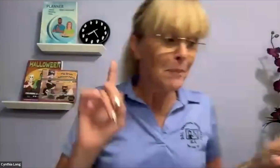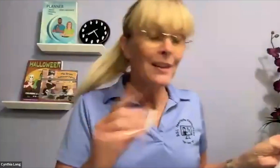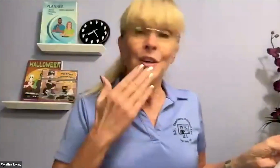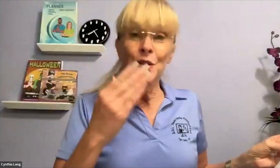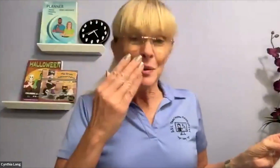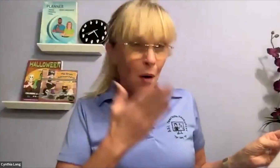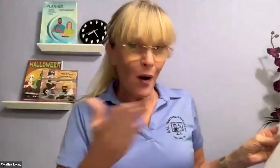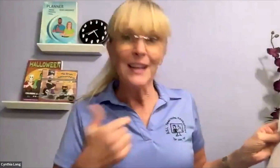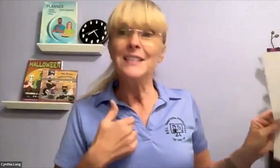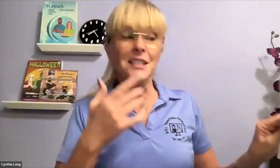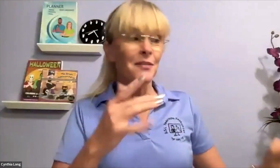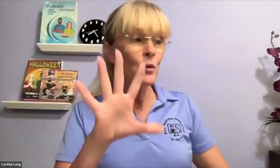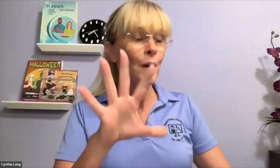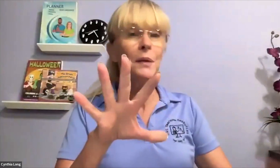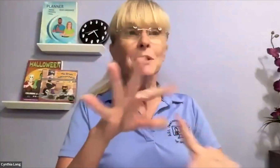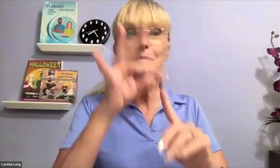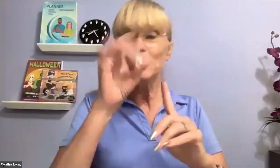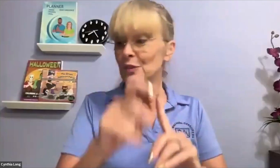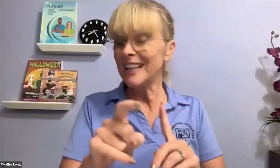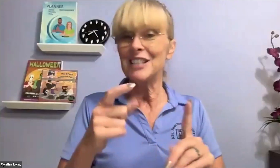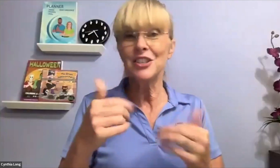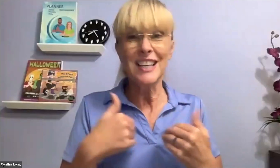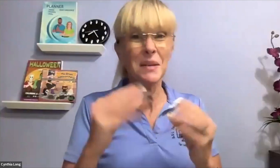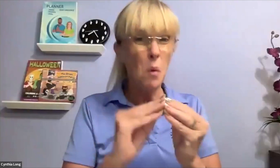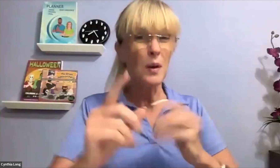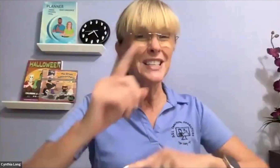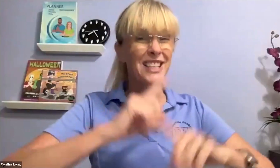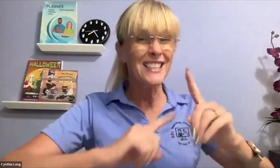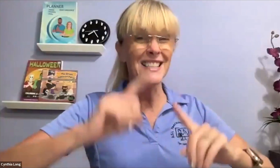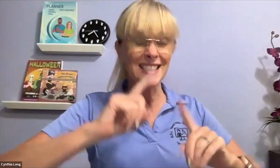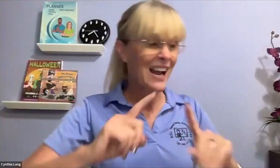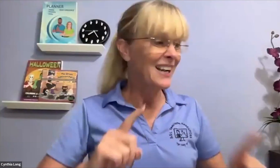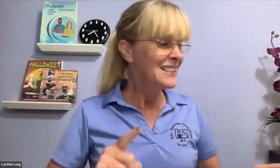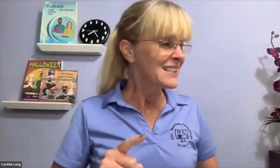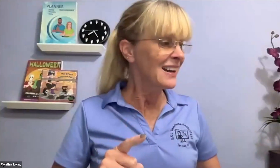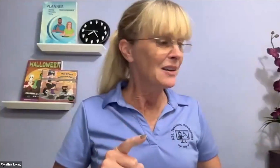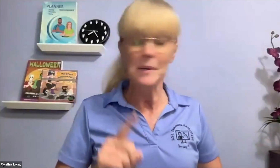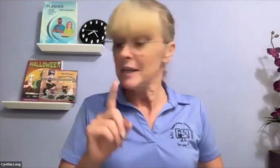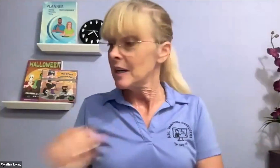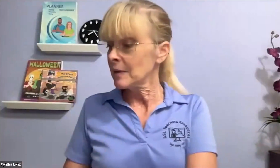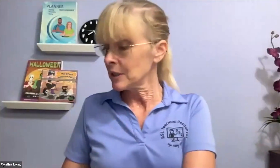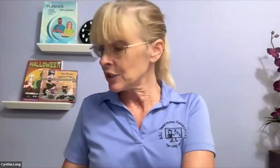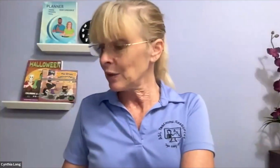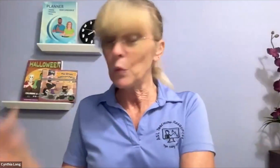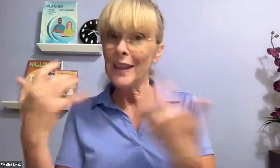But the good part is if you're working with special needs, you need more than just signs. I'm going to show you with